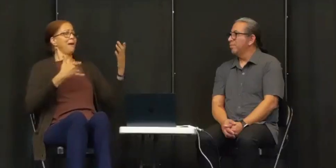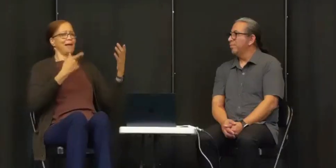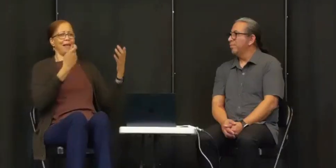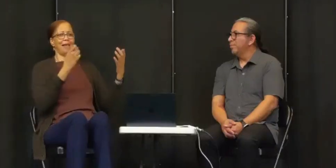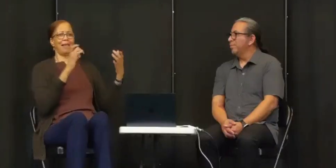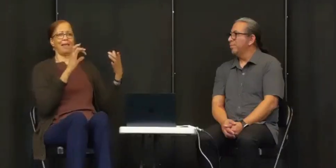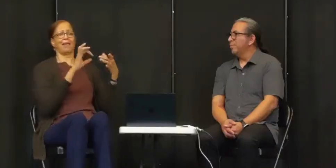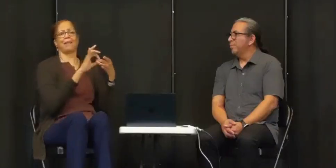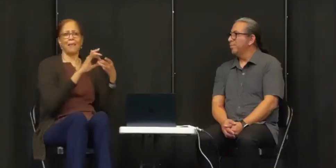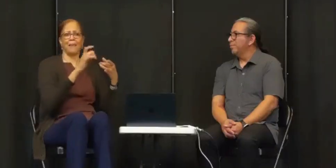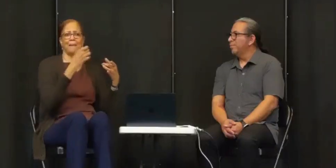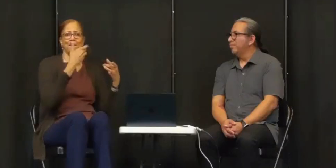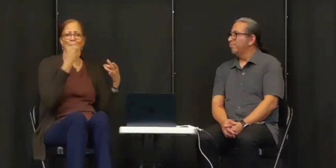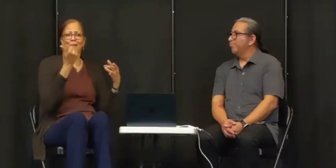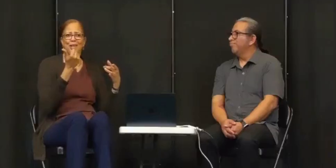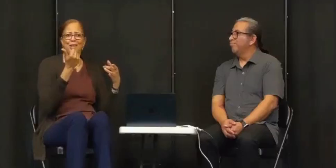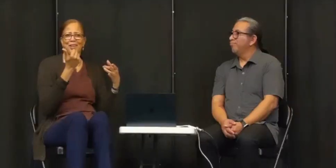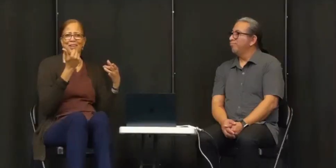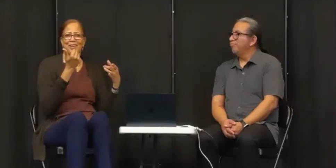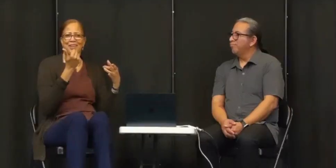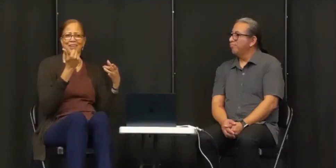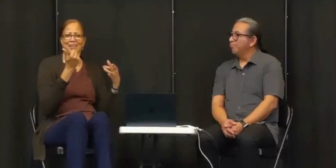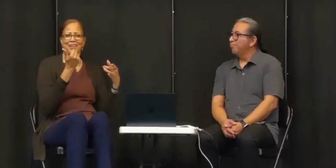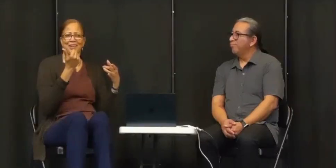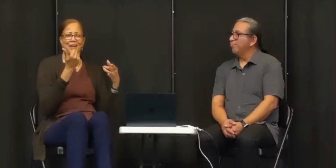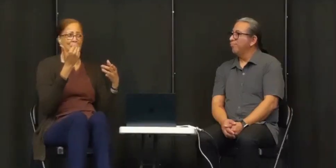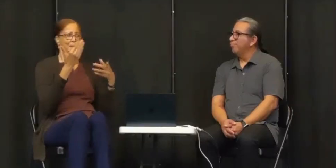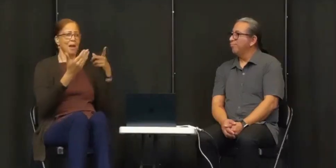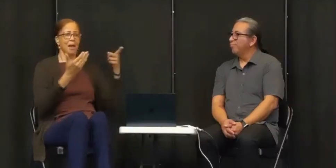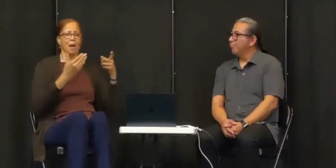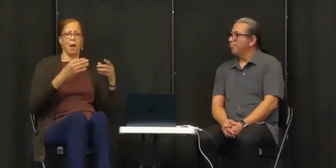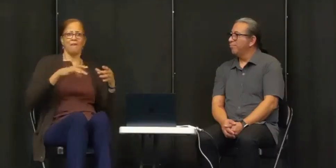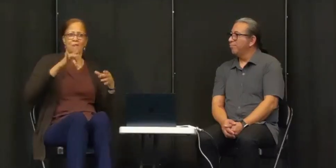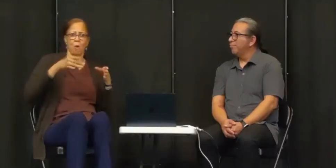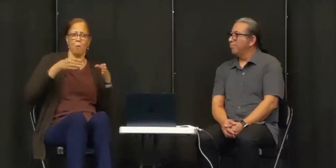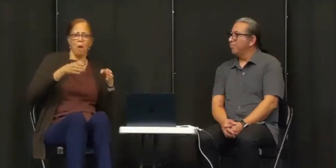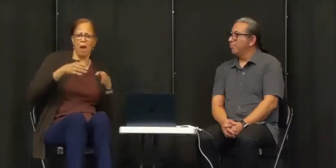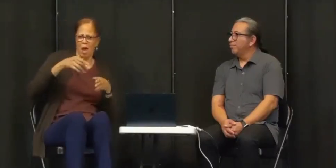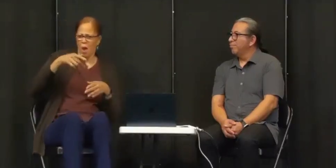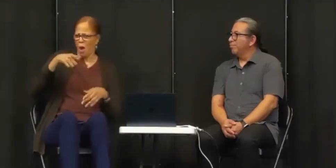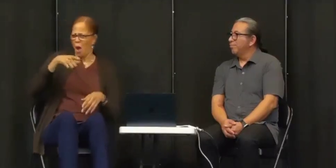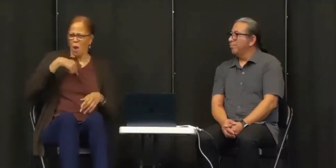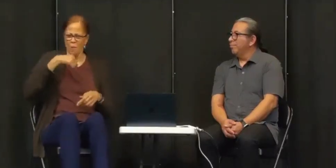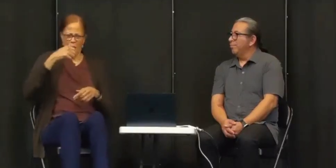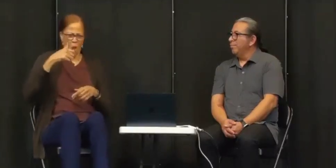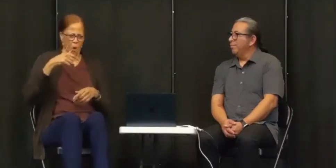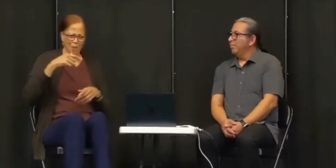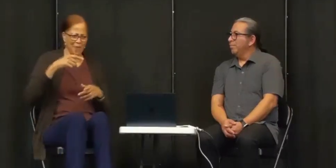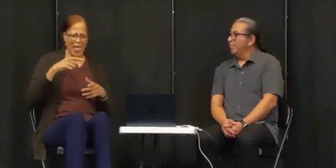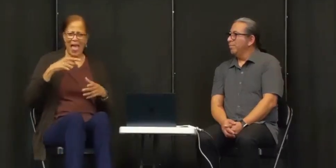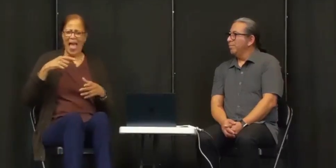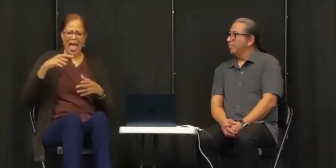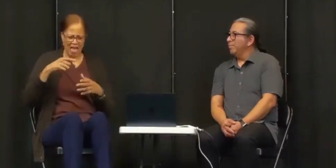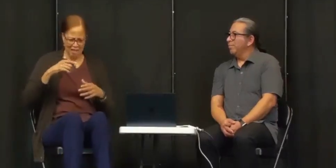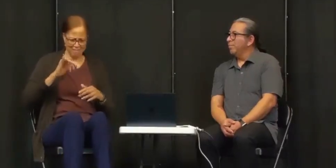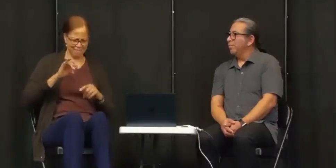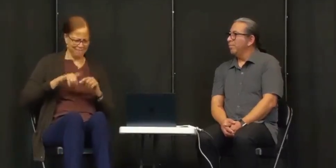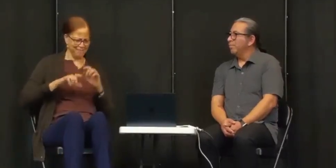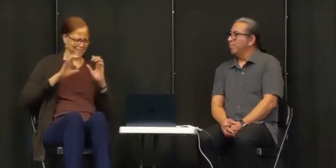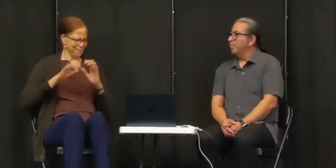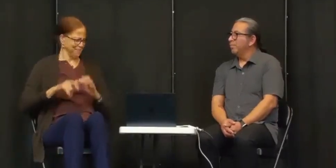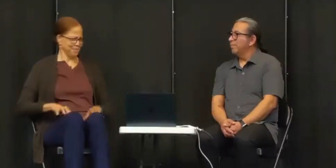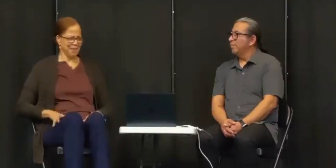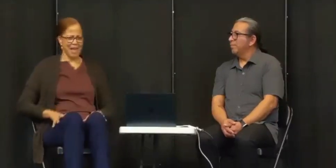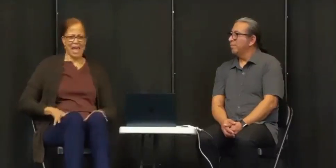come together for a meal, you'll be able to connect with them a little bit better because you know them better. You know, oh, we found a way to